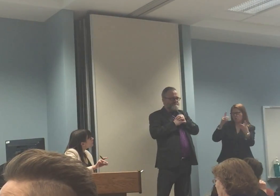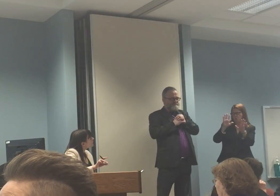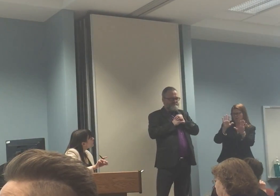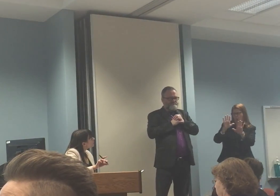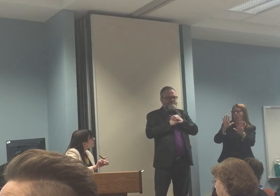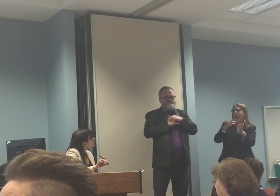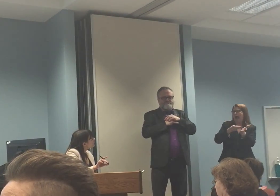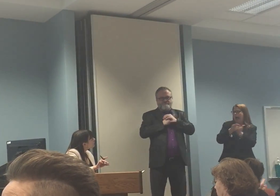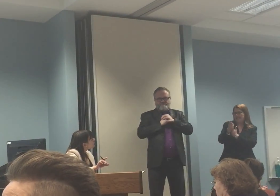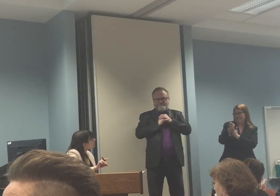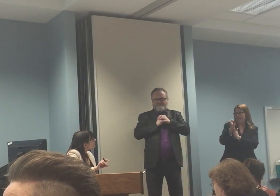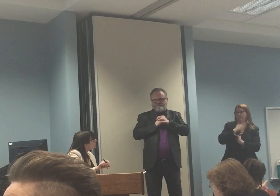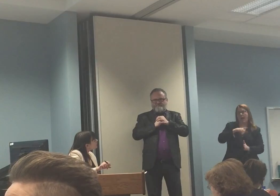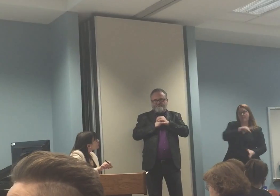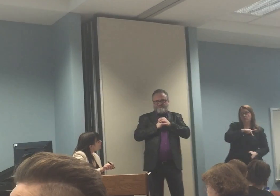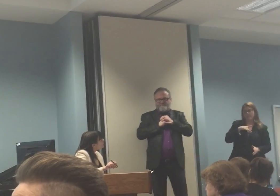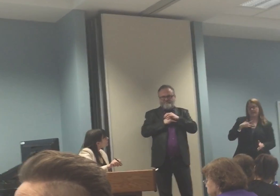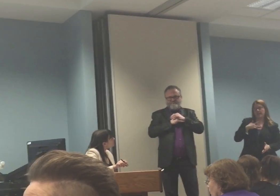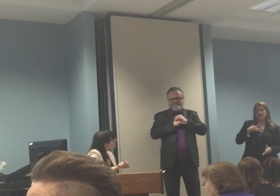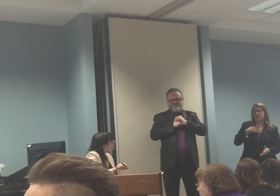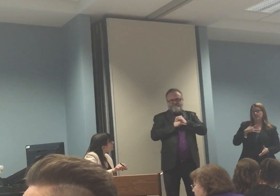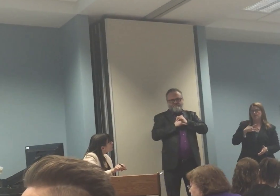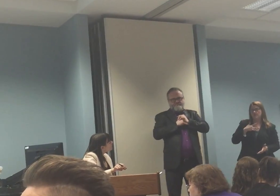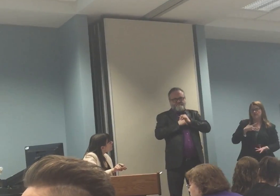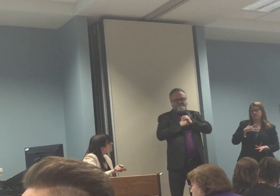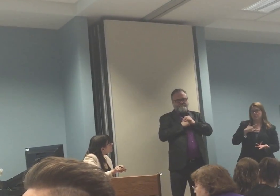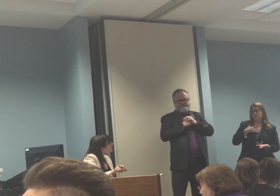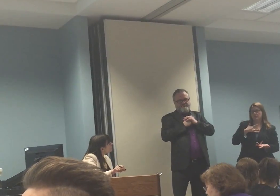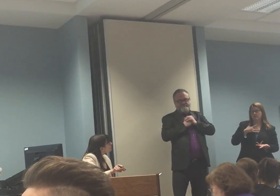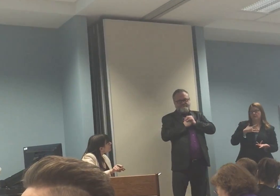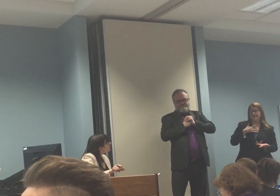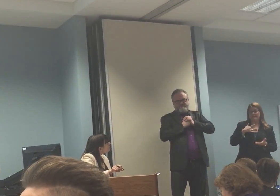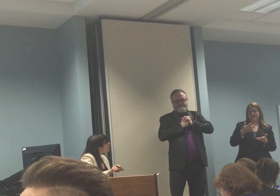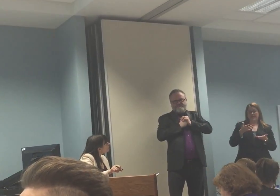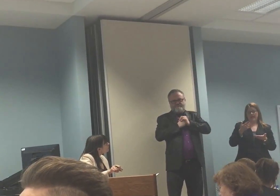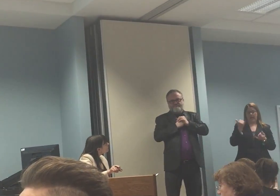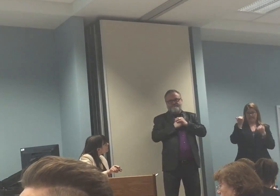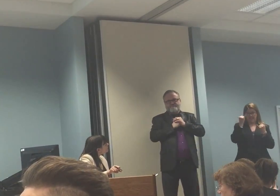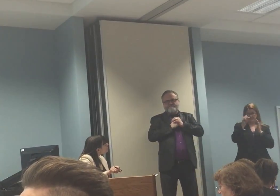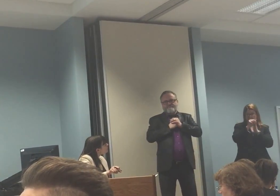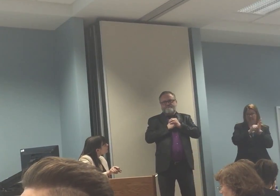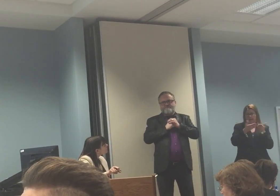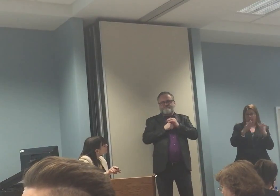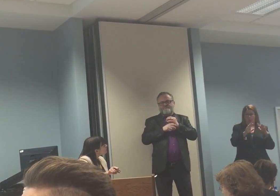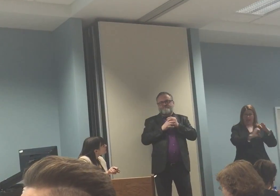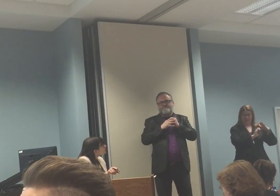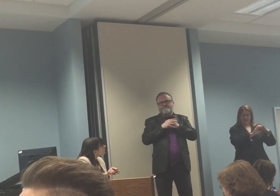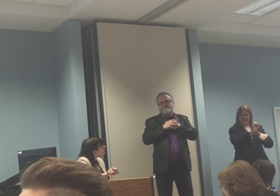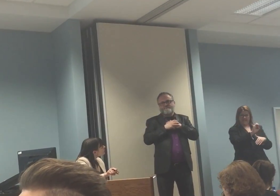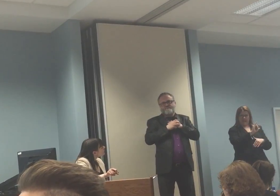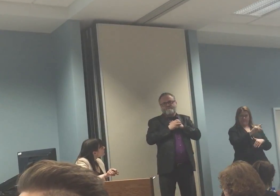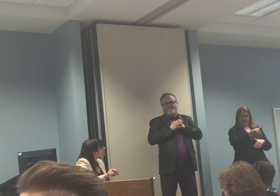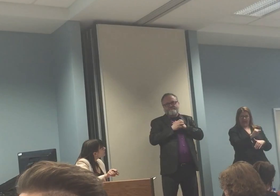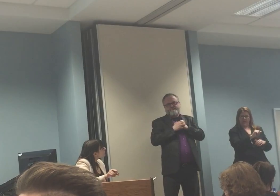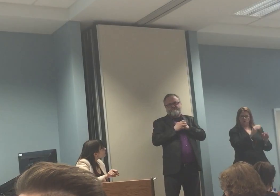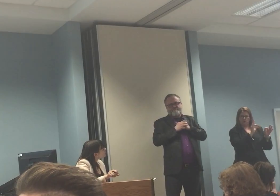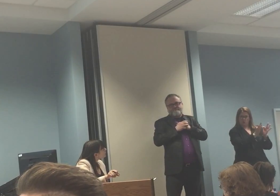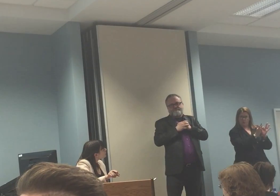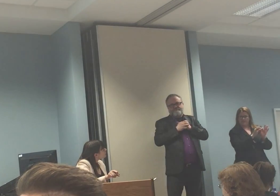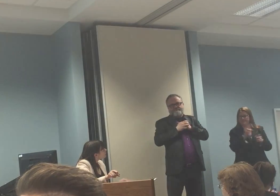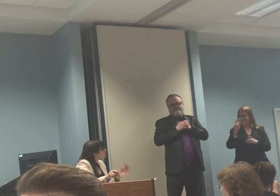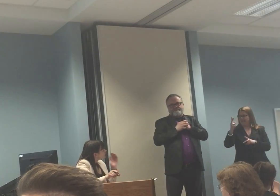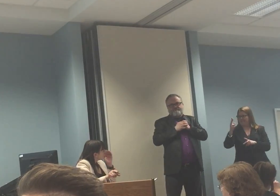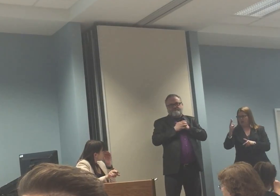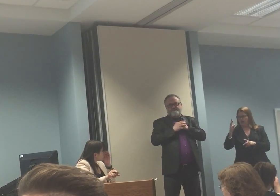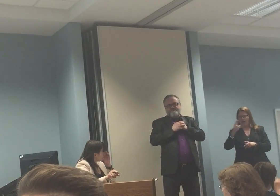Quite honestly, my personal feelings is that the idea of the state allowing an elementary EIPA to interpret in secondary settings